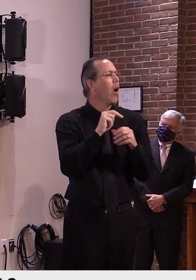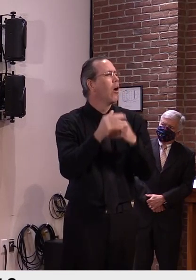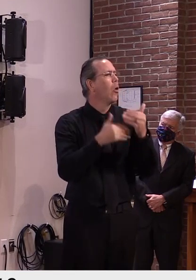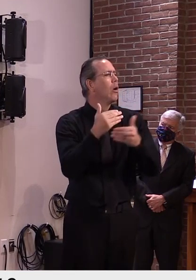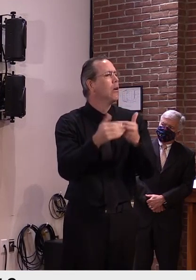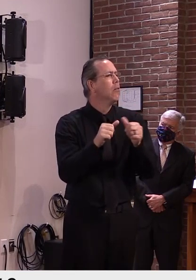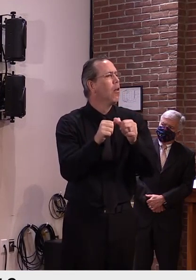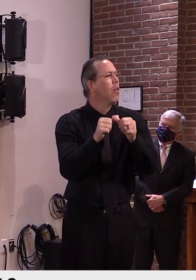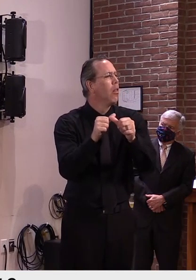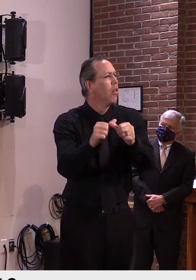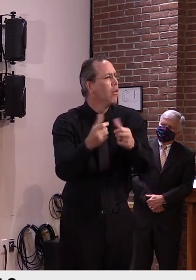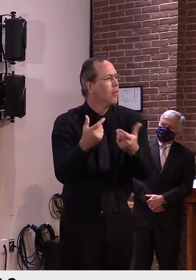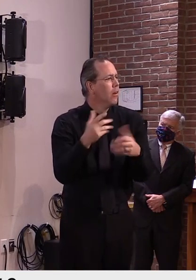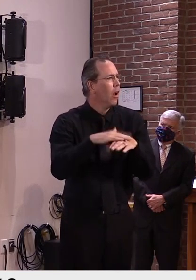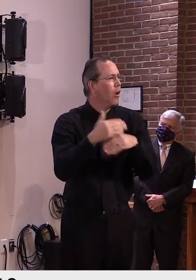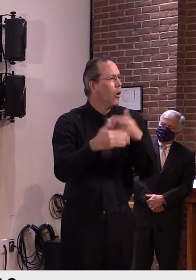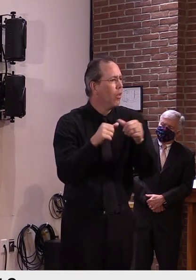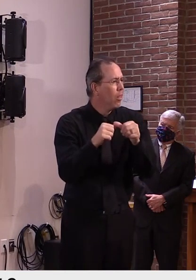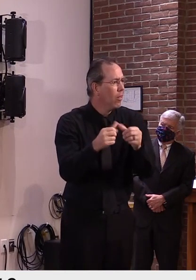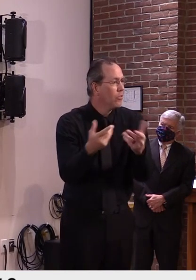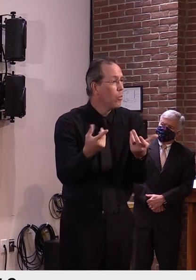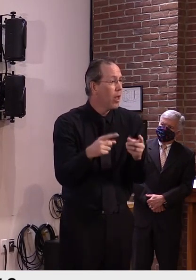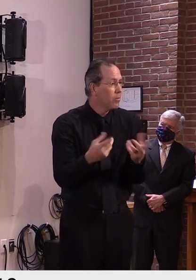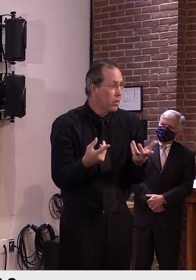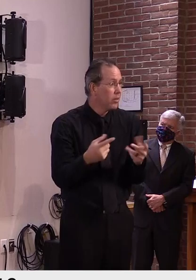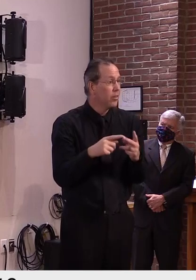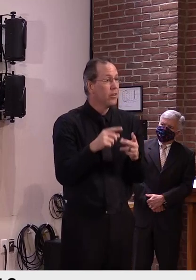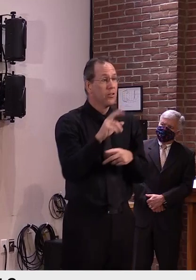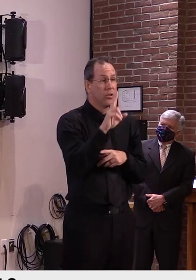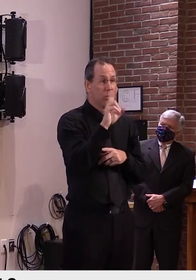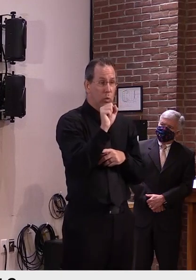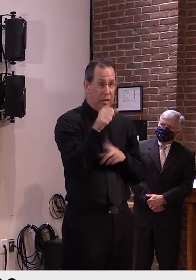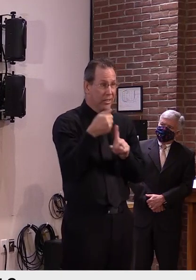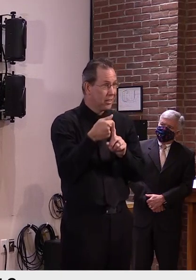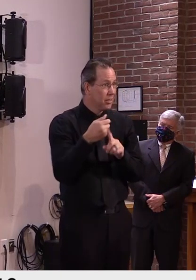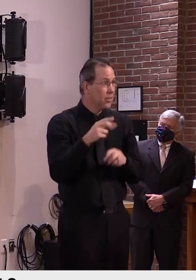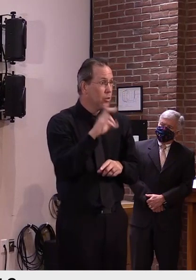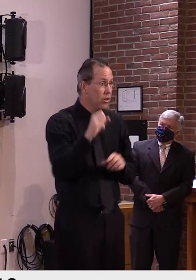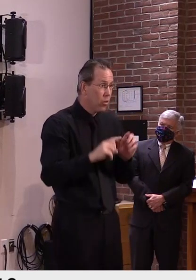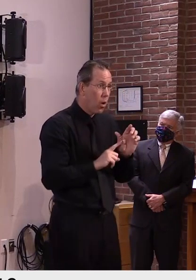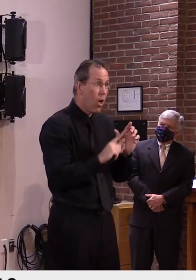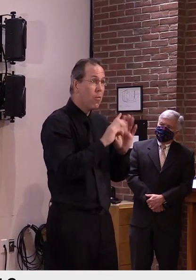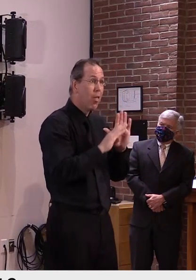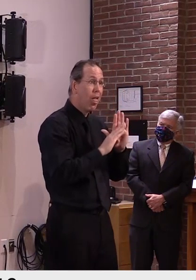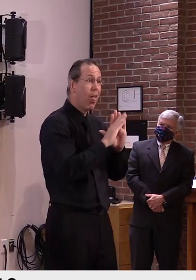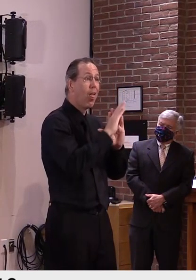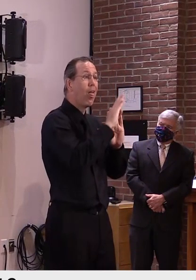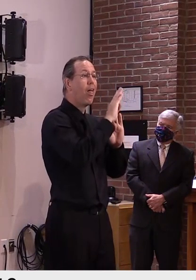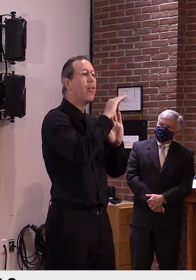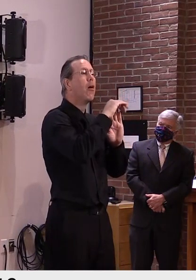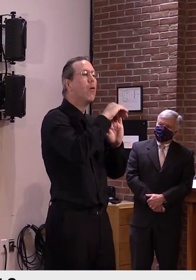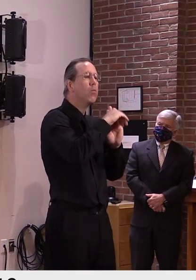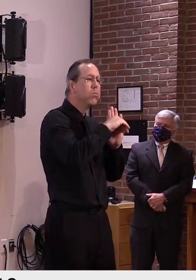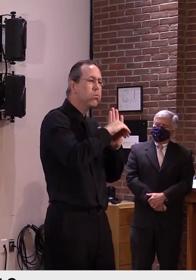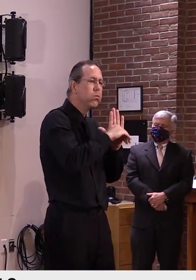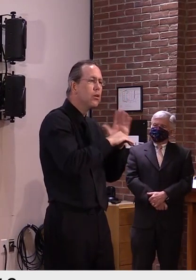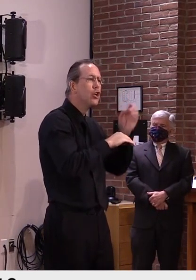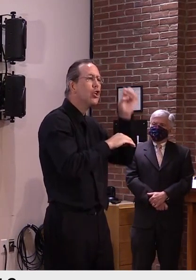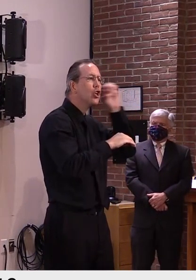States went up, it came down to a much higher level, not as low as a lot of places that have done a better